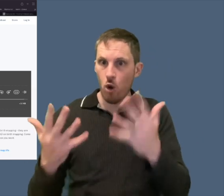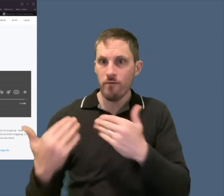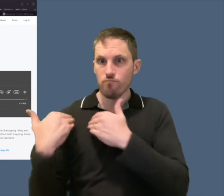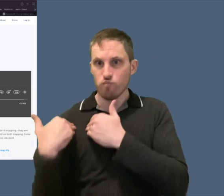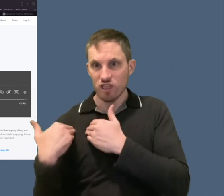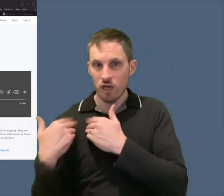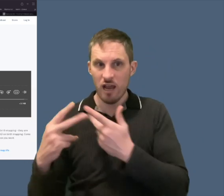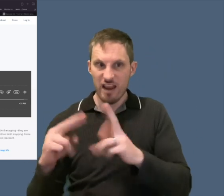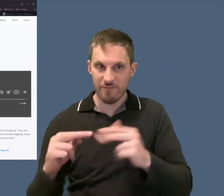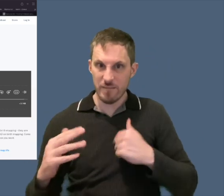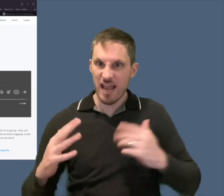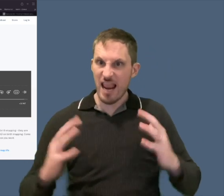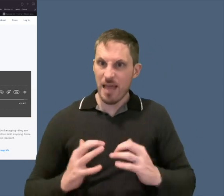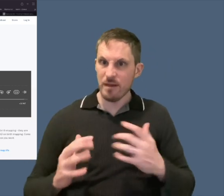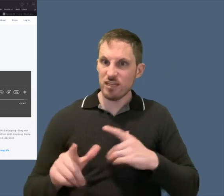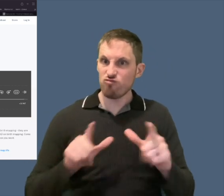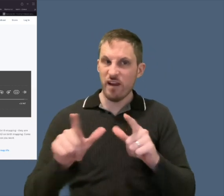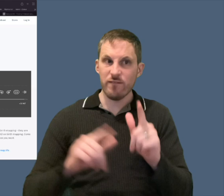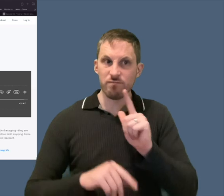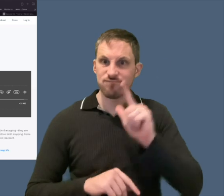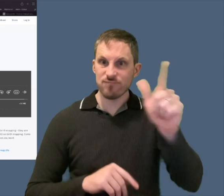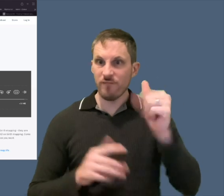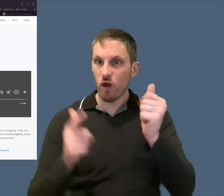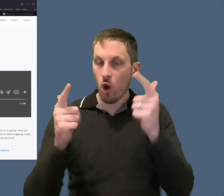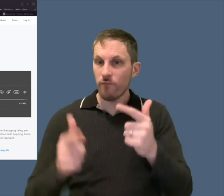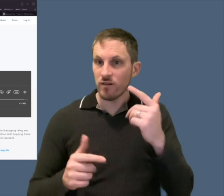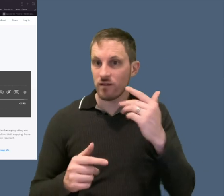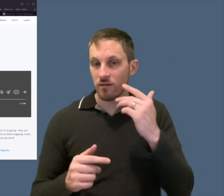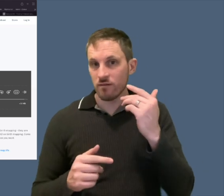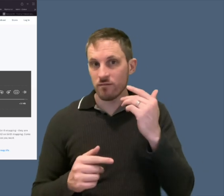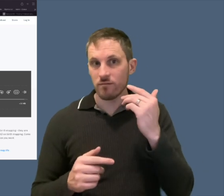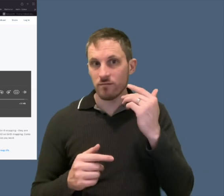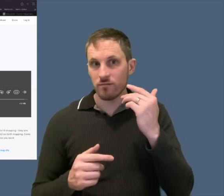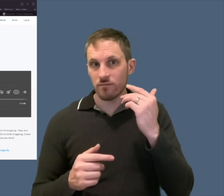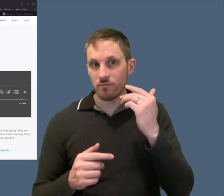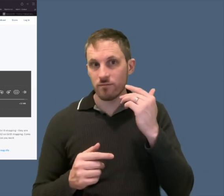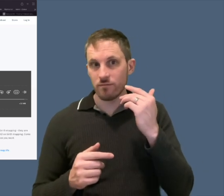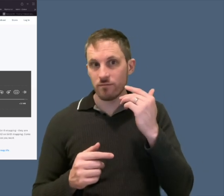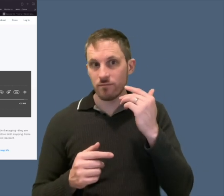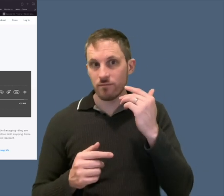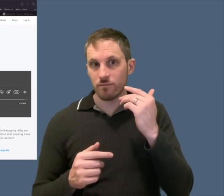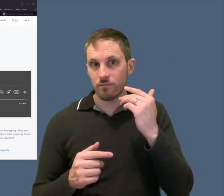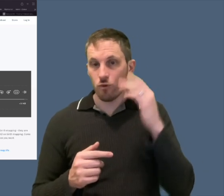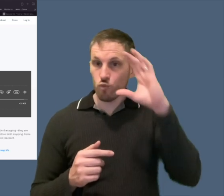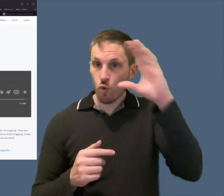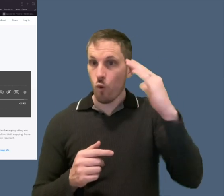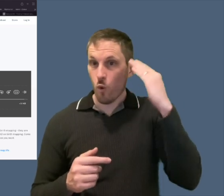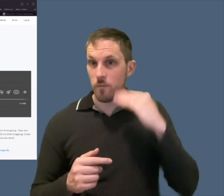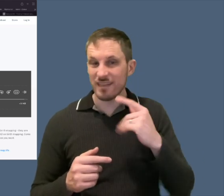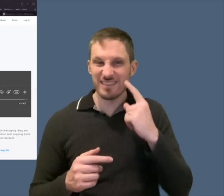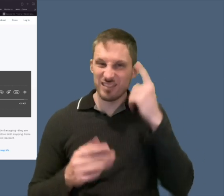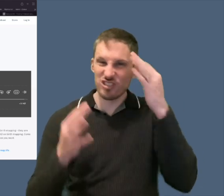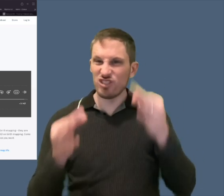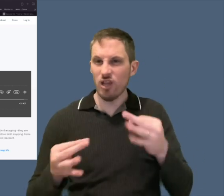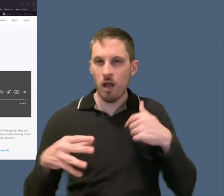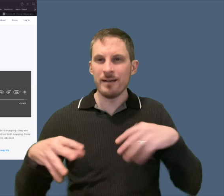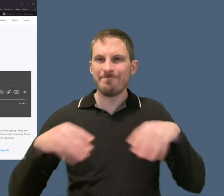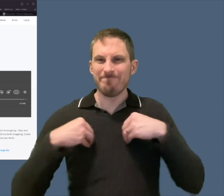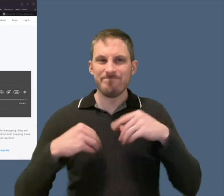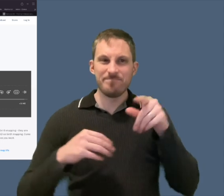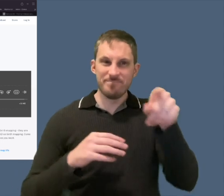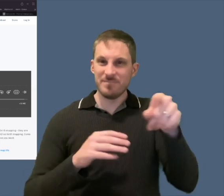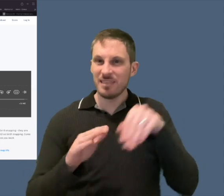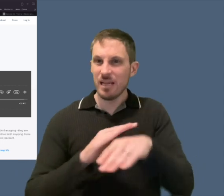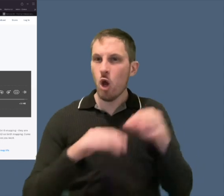in labour. The number of rural women who accept an induction to avoid the potential of a birth on the side of the road is